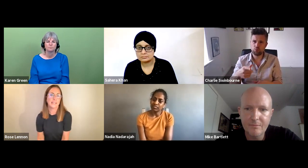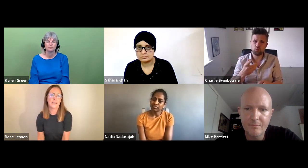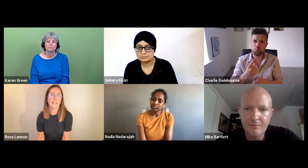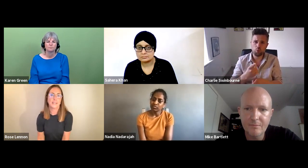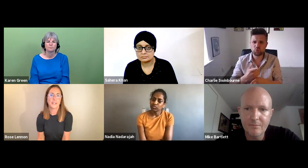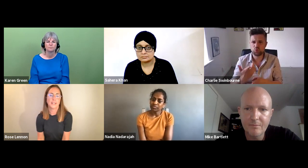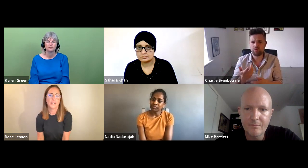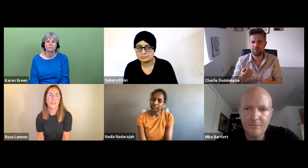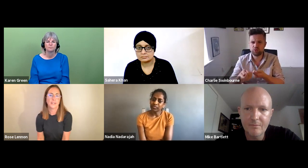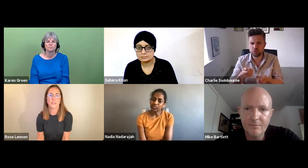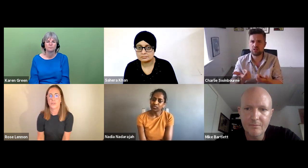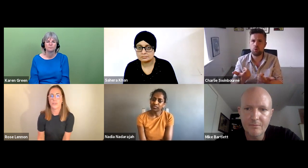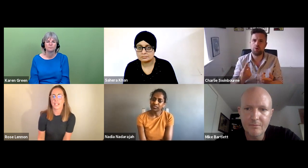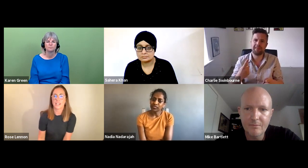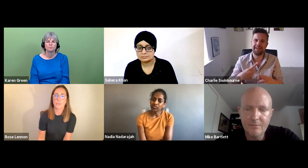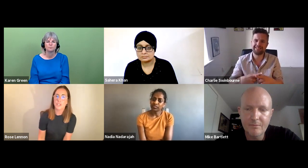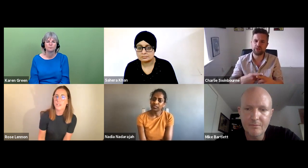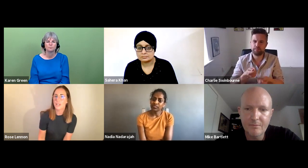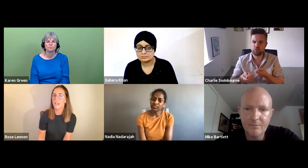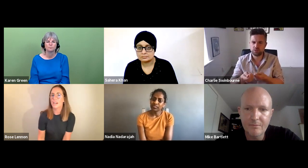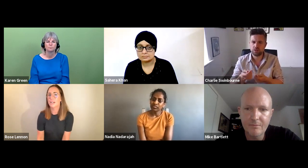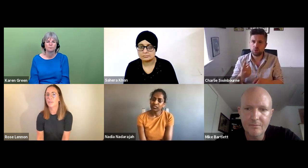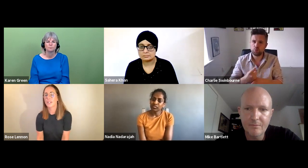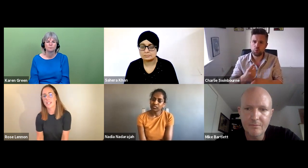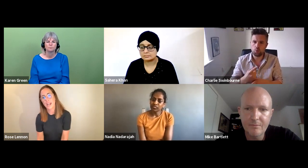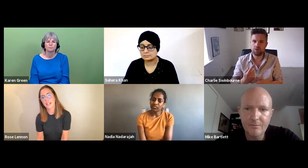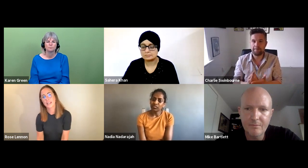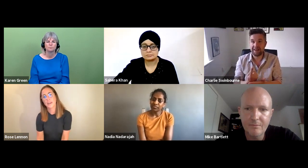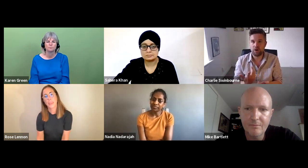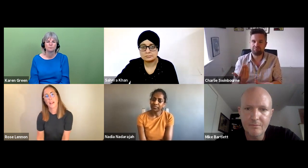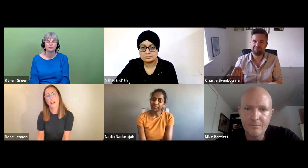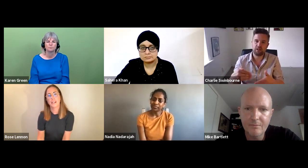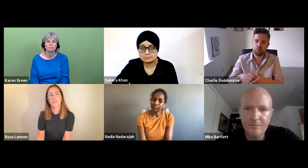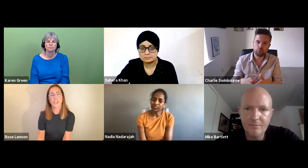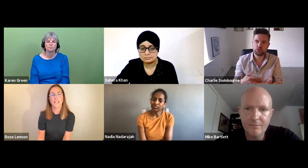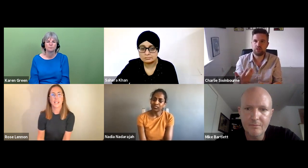and you're talking to the producer or the exec and you're chatting